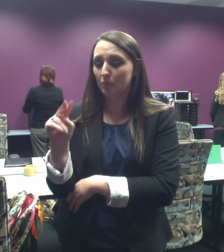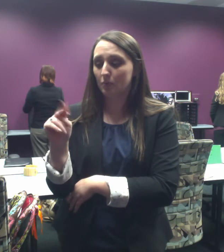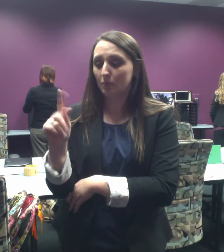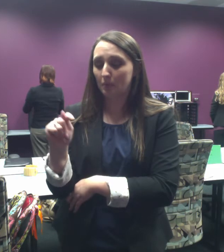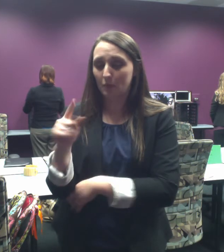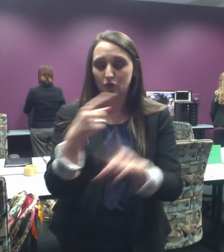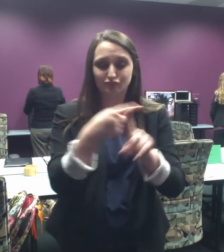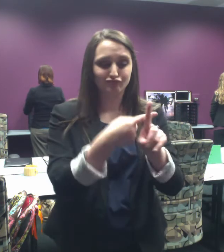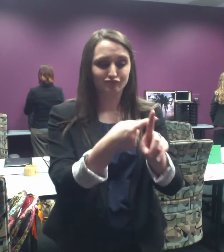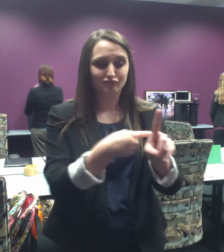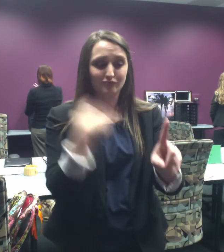take those